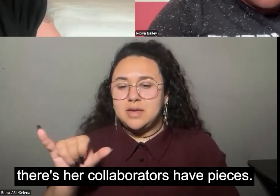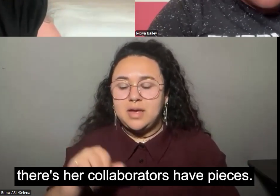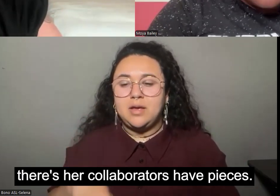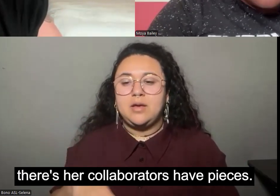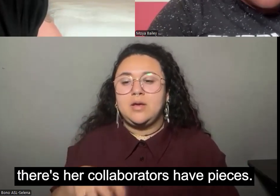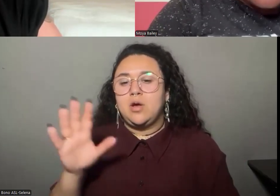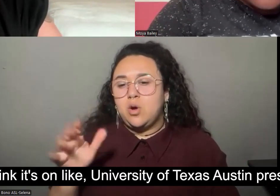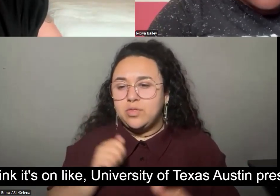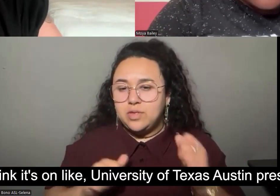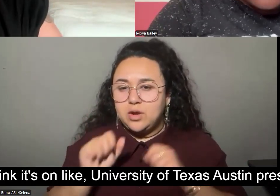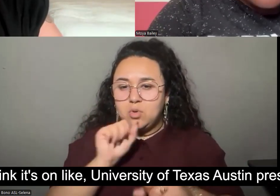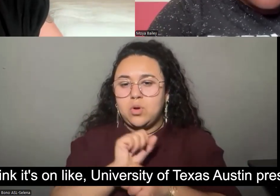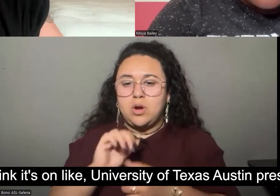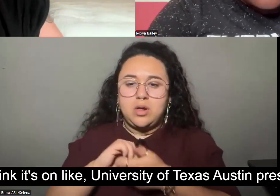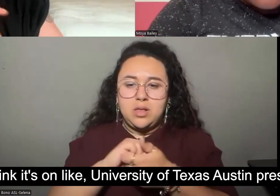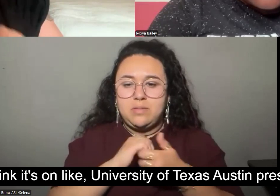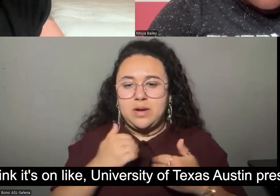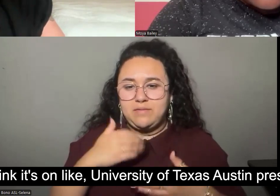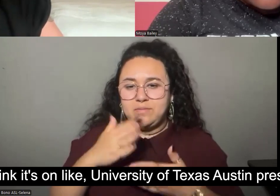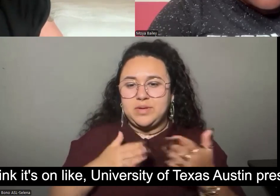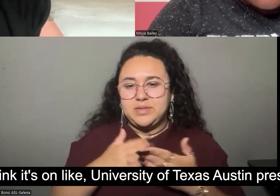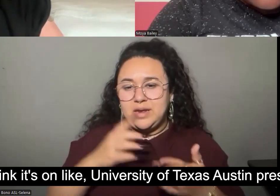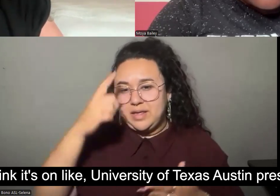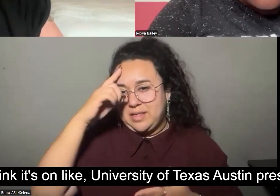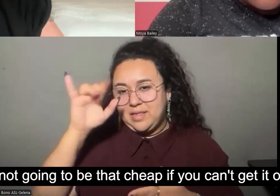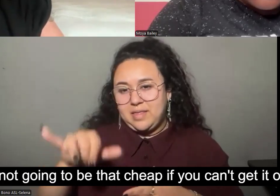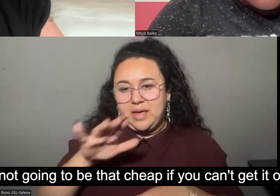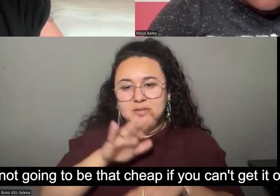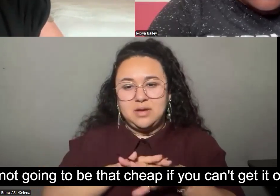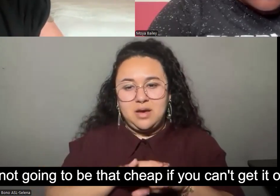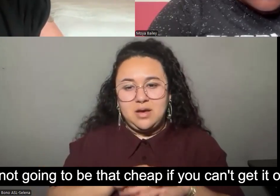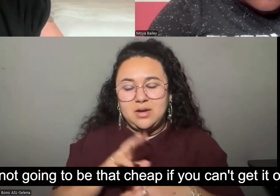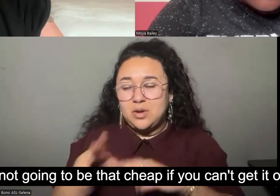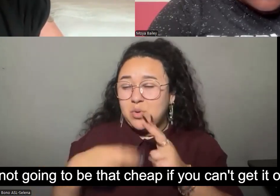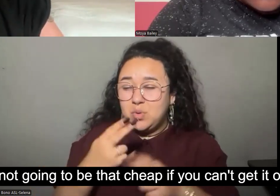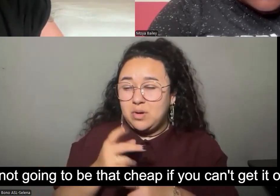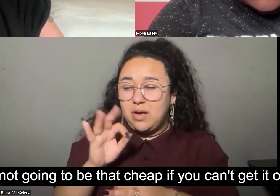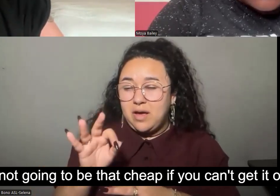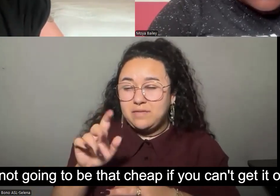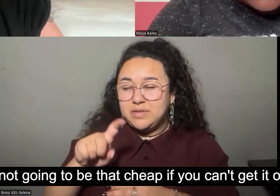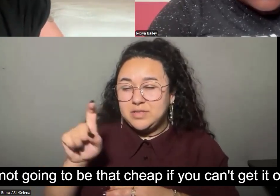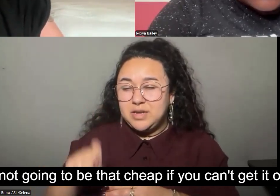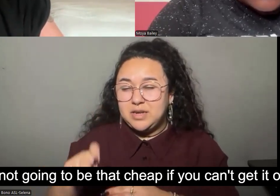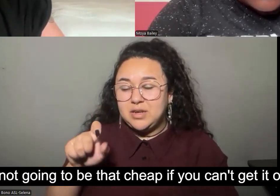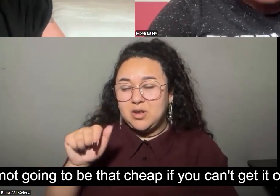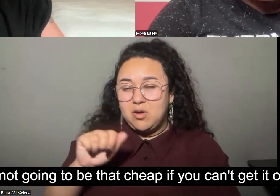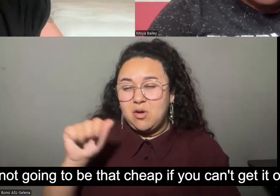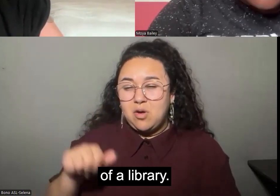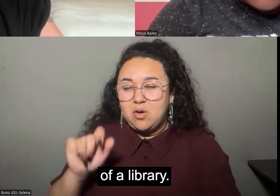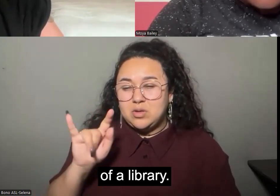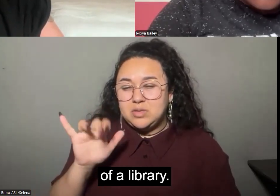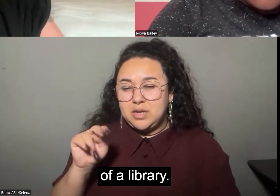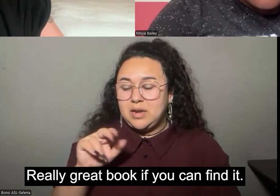her collaborators have pieces. I think it's on like University of Texas Austin Press, so it's not going to be that cheap if you can't get it